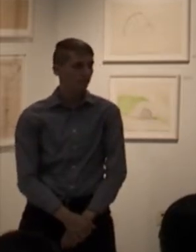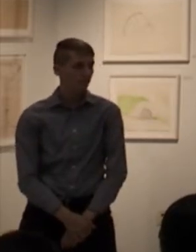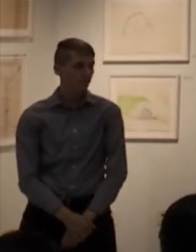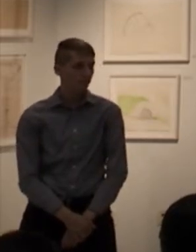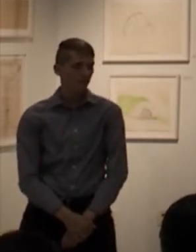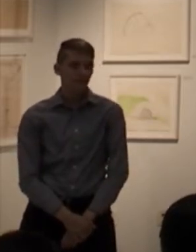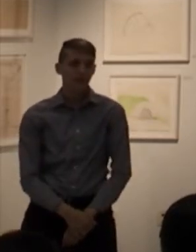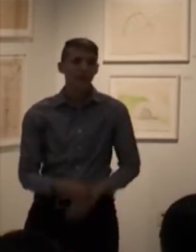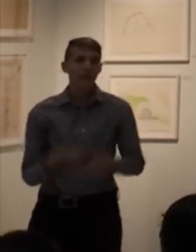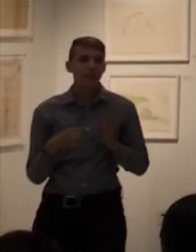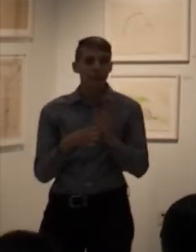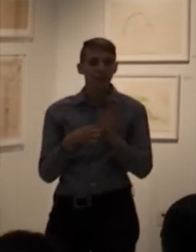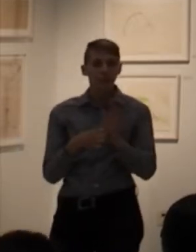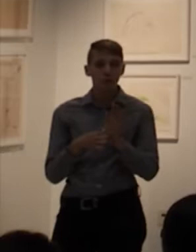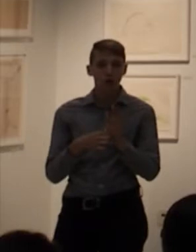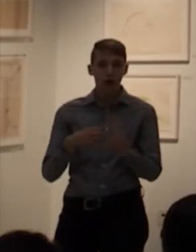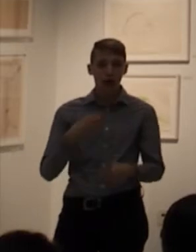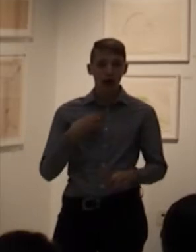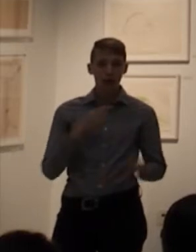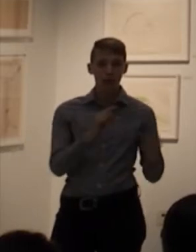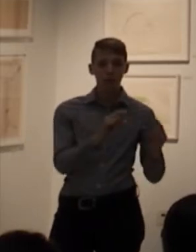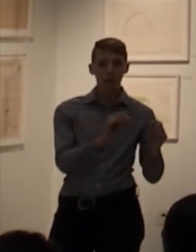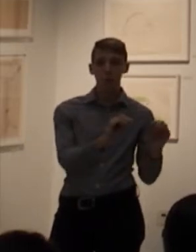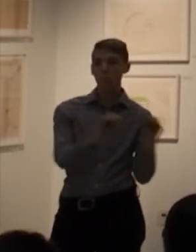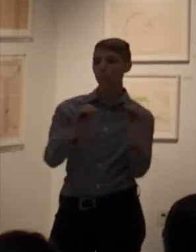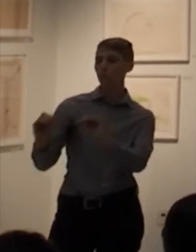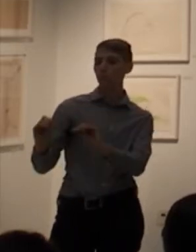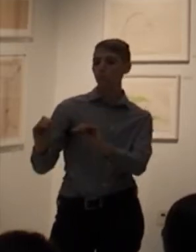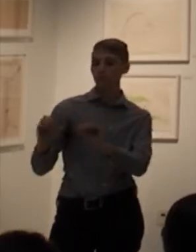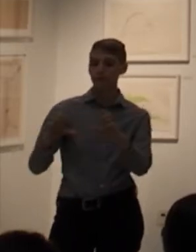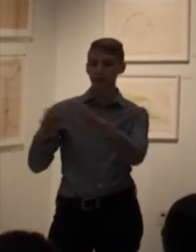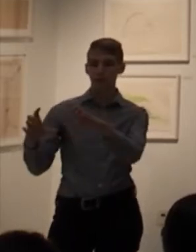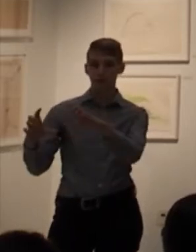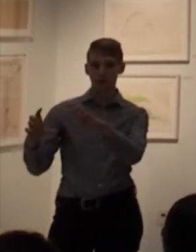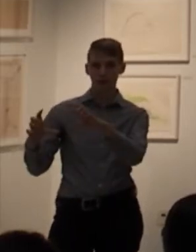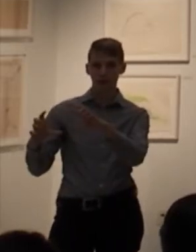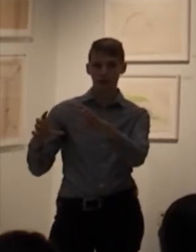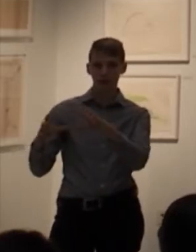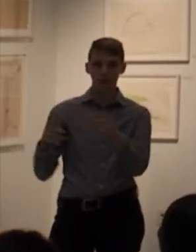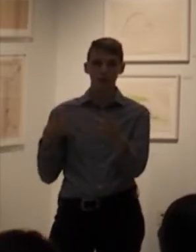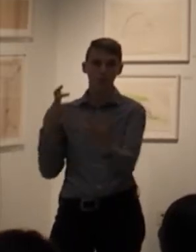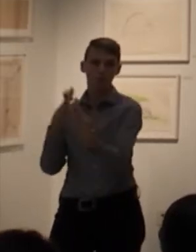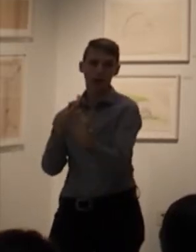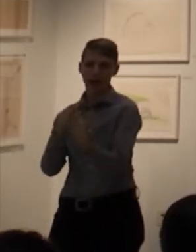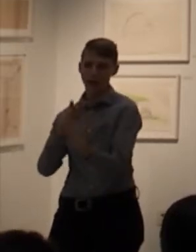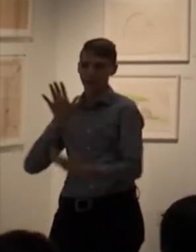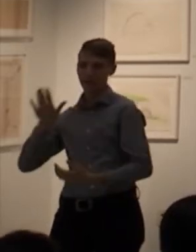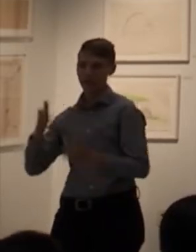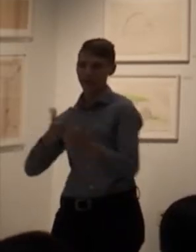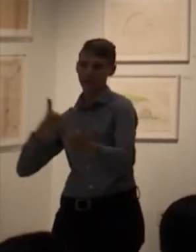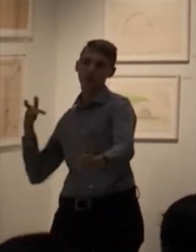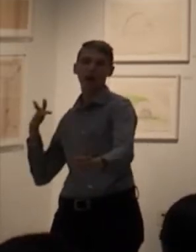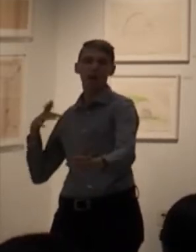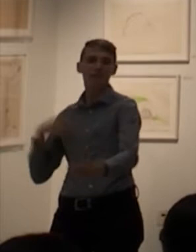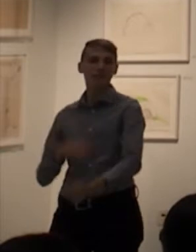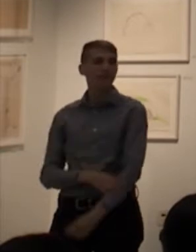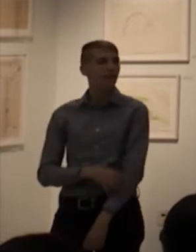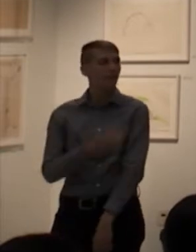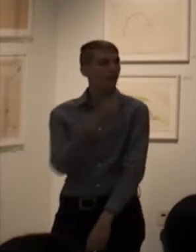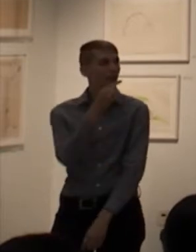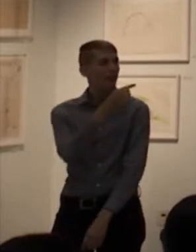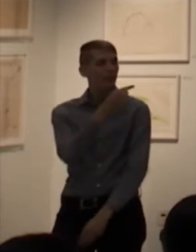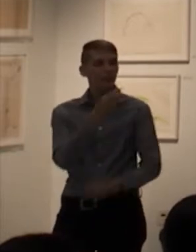had to do is move the target to his arrow. This was a product called